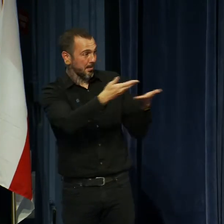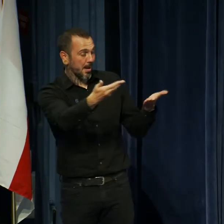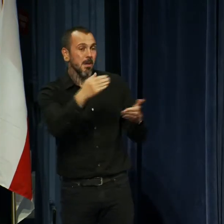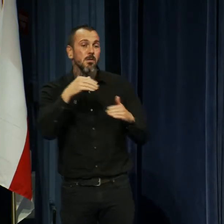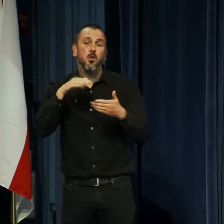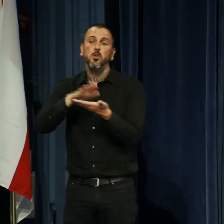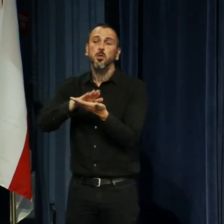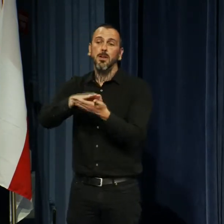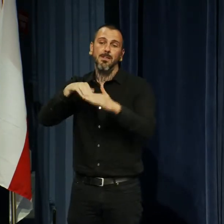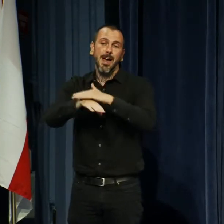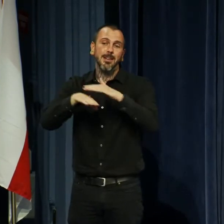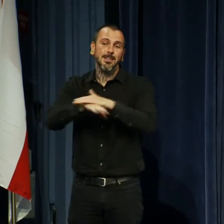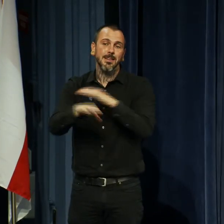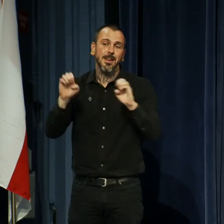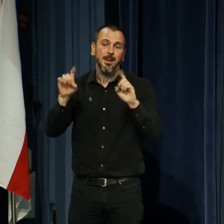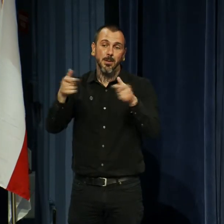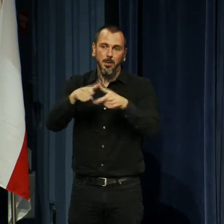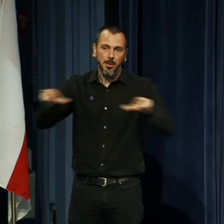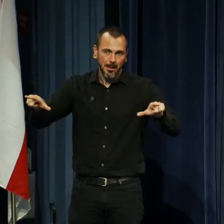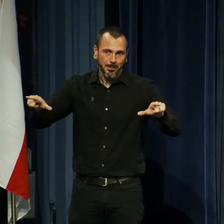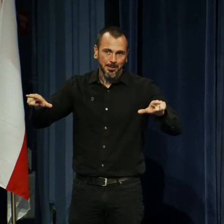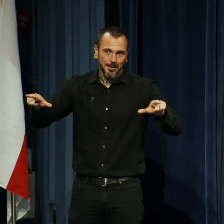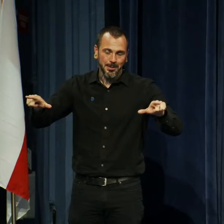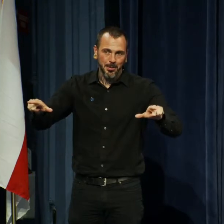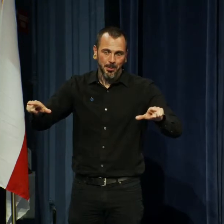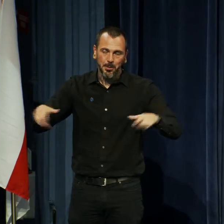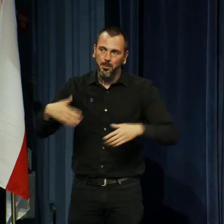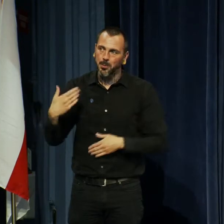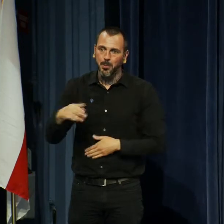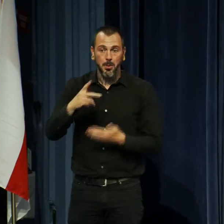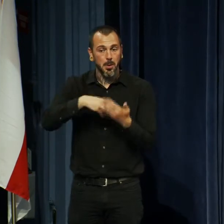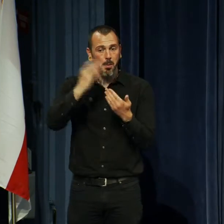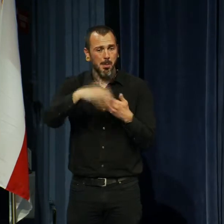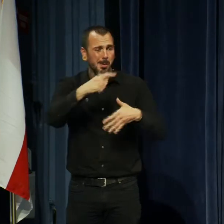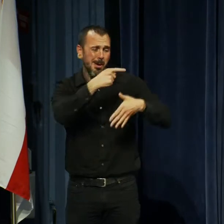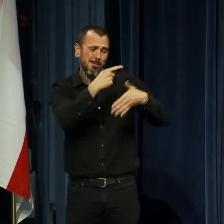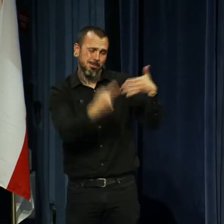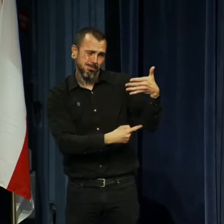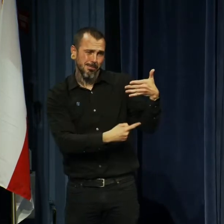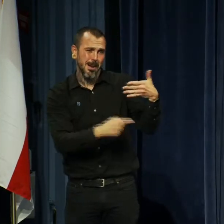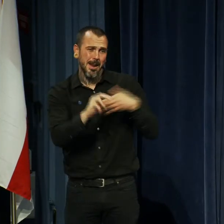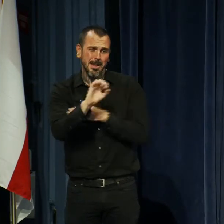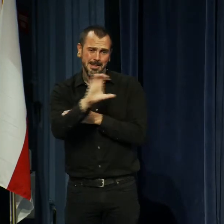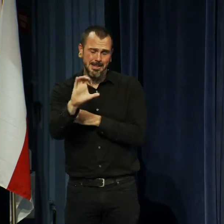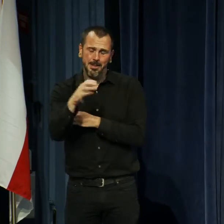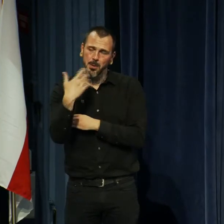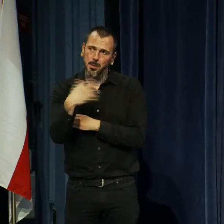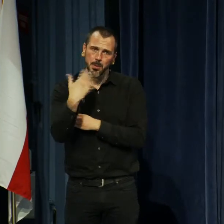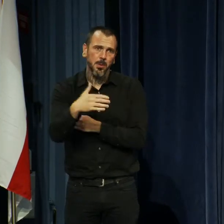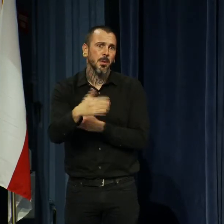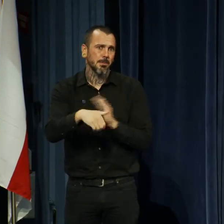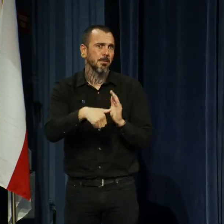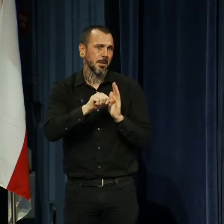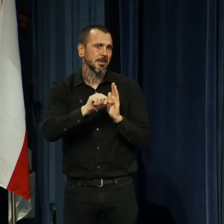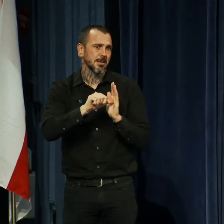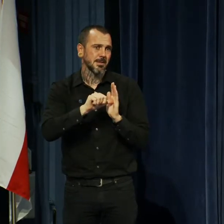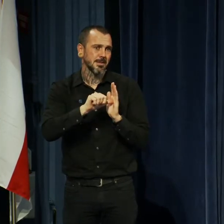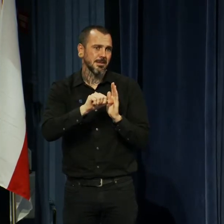Good afternoon, everyone. My name is Kathleen Allen, and I am the principal of Ivany Campus. I would like to